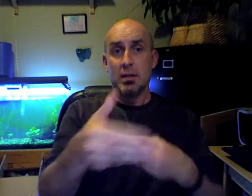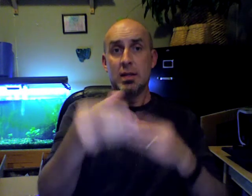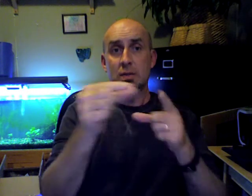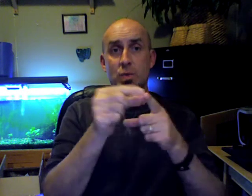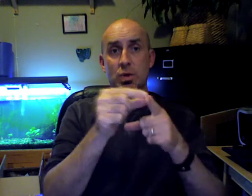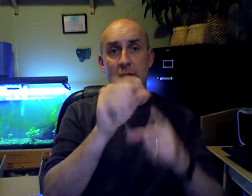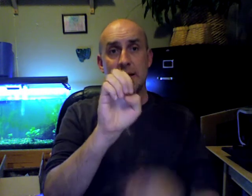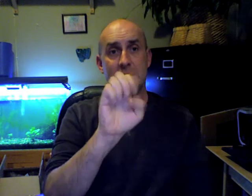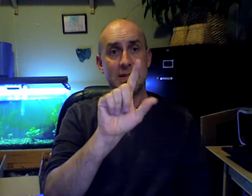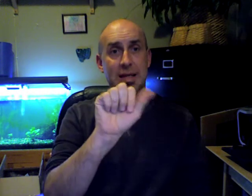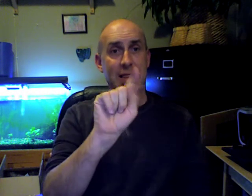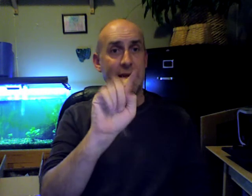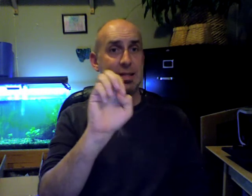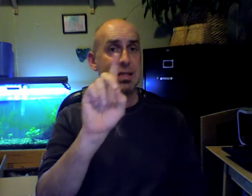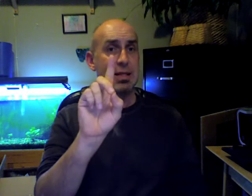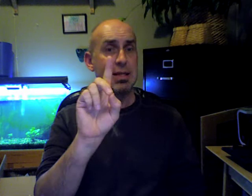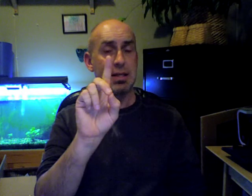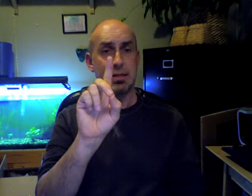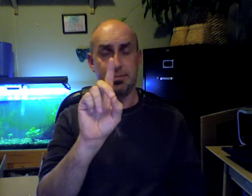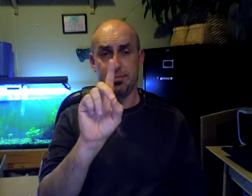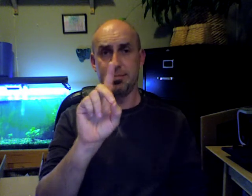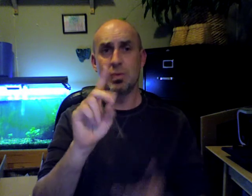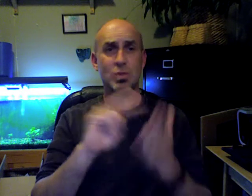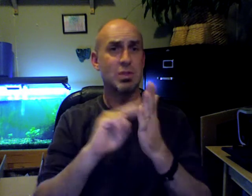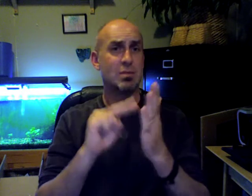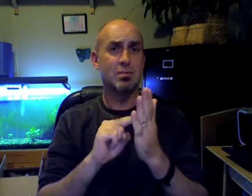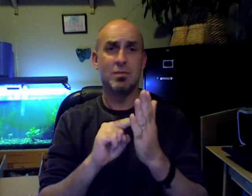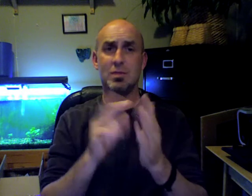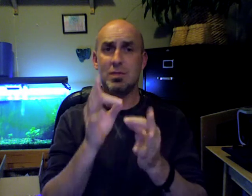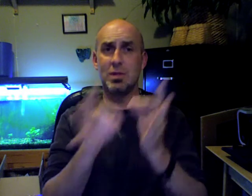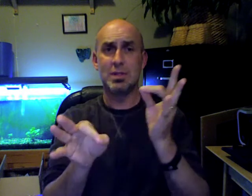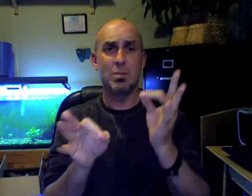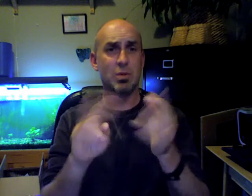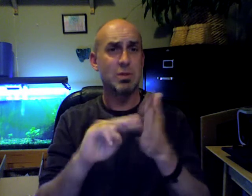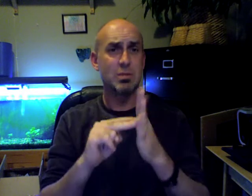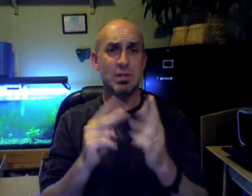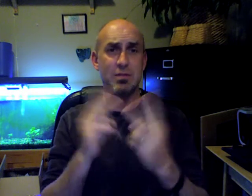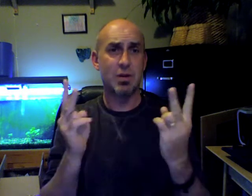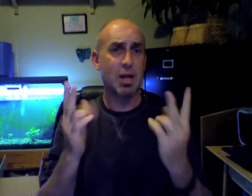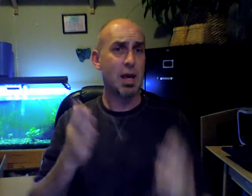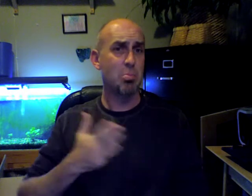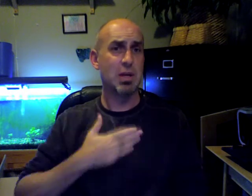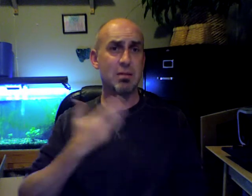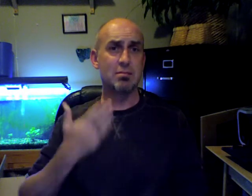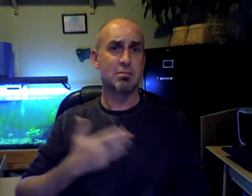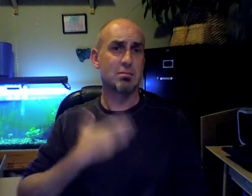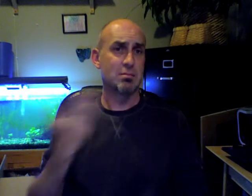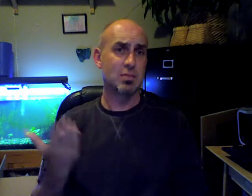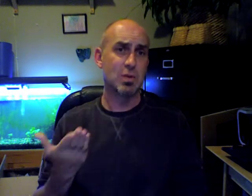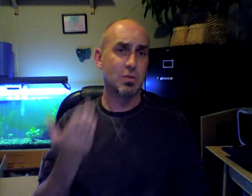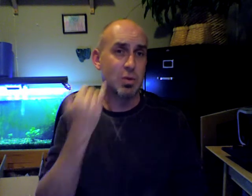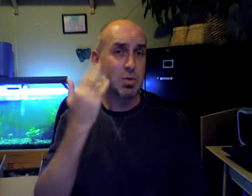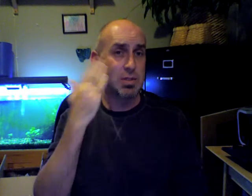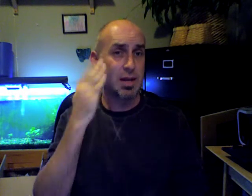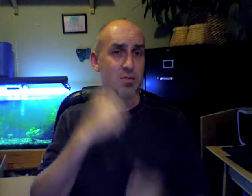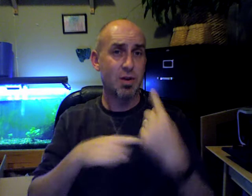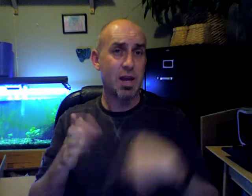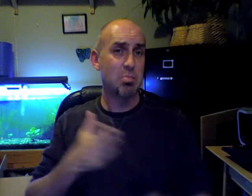Next word is elated, which is, it's very simple, it just means very happy. So if you know the sign for happy,